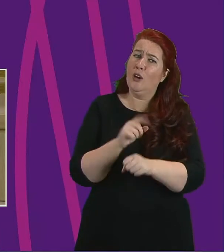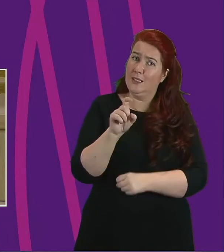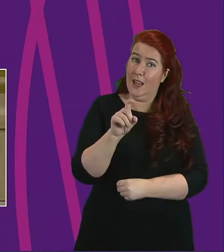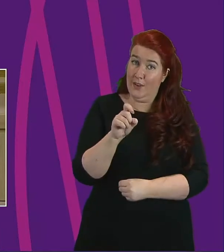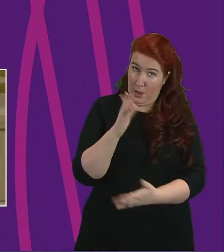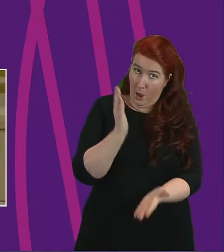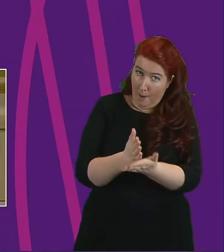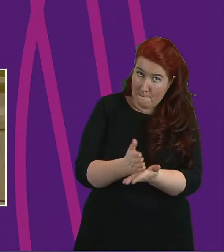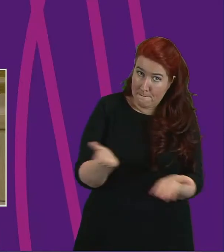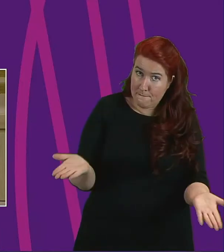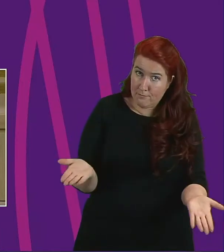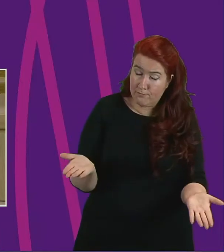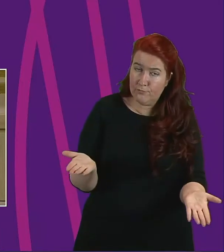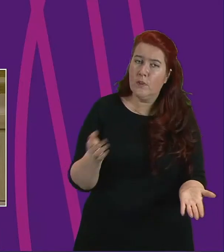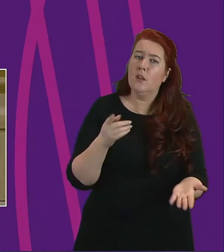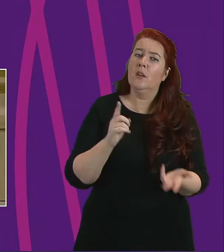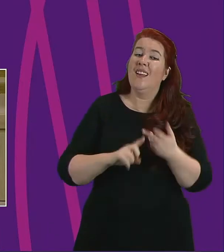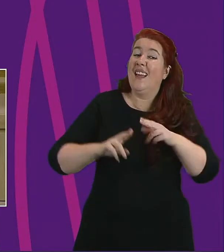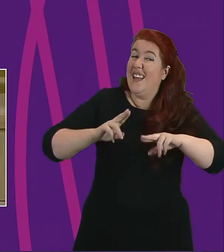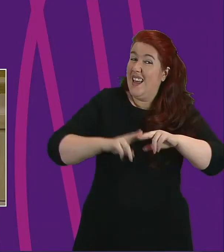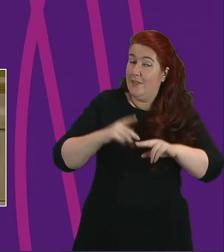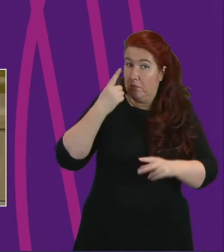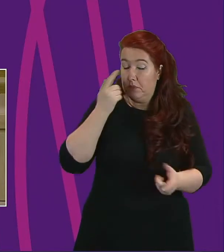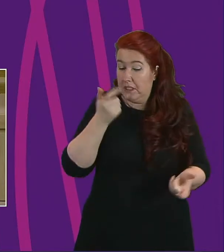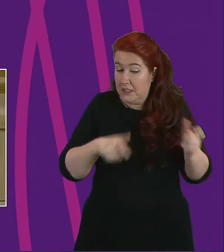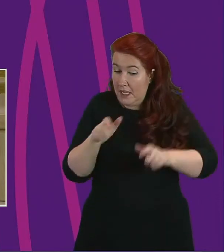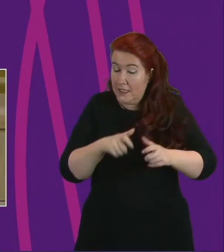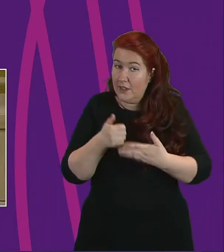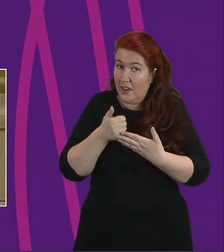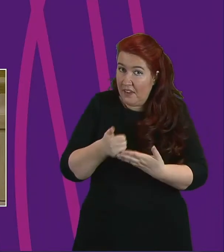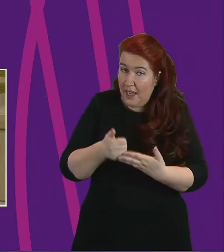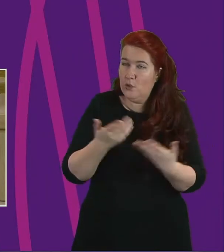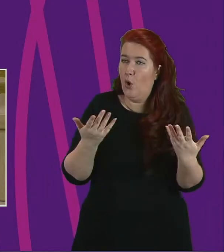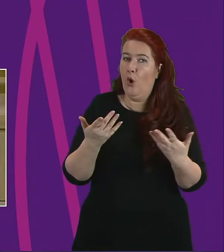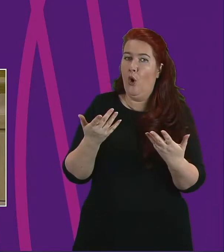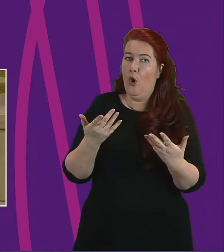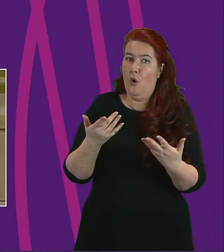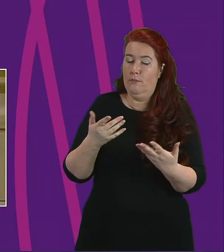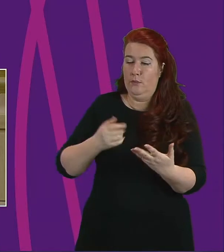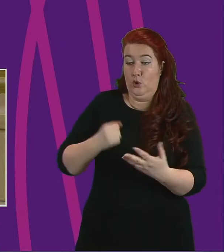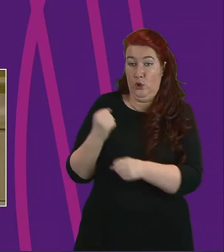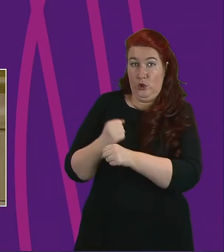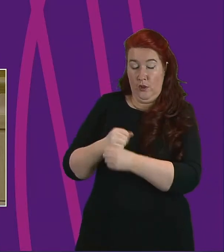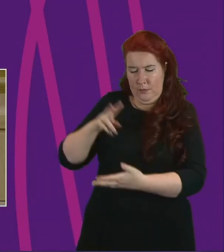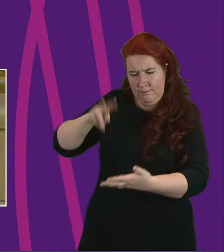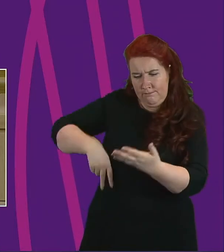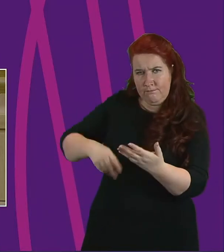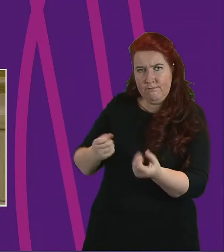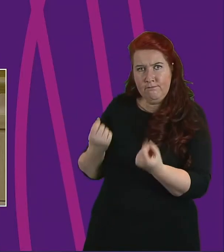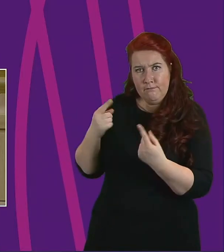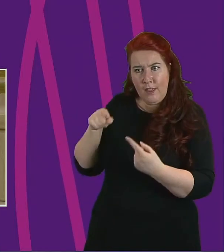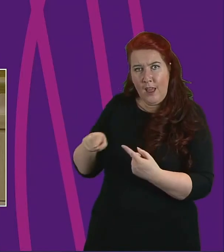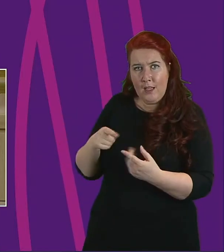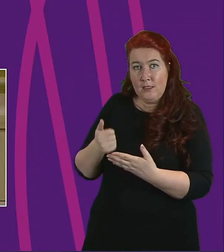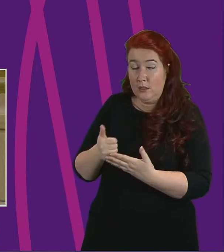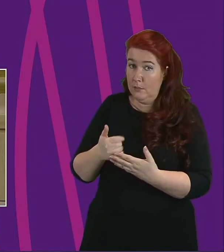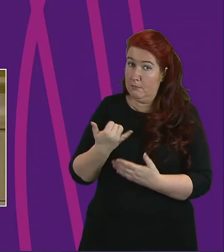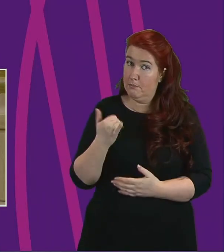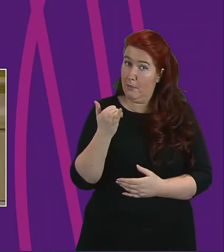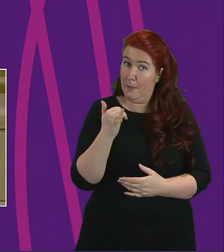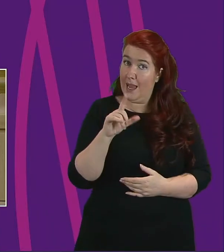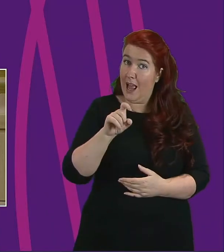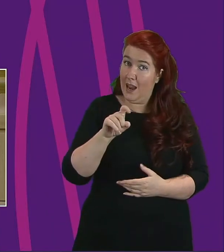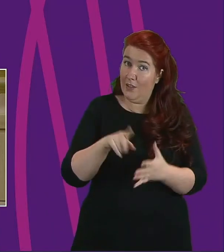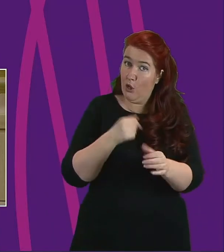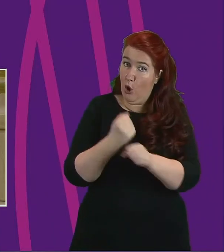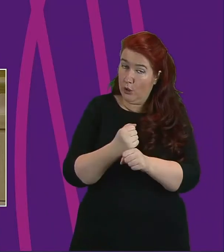If the scientific advice or the government's interpretation of that advice changes, is that date also likely to